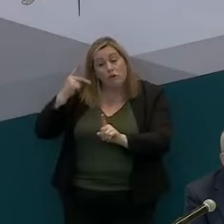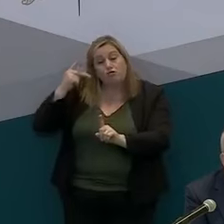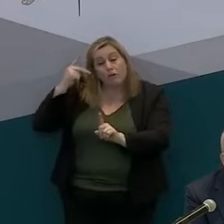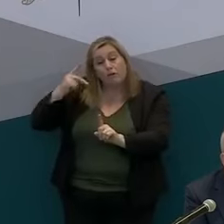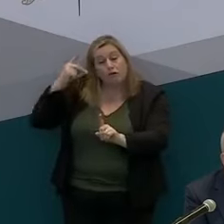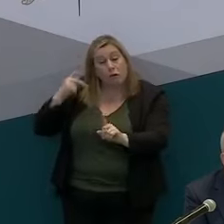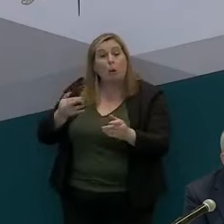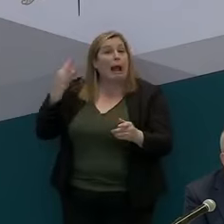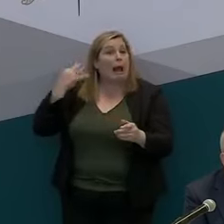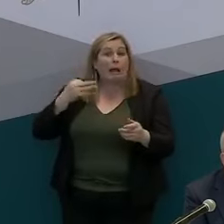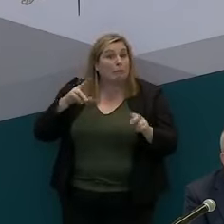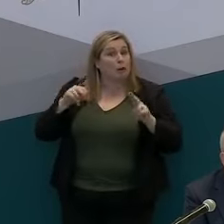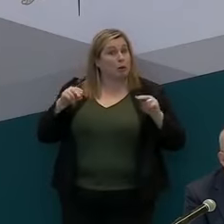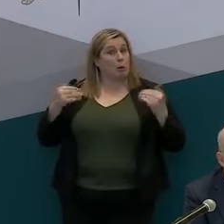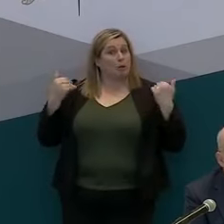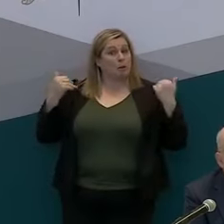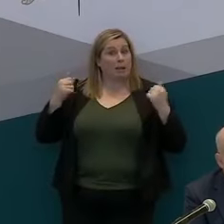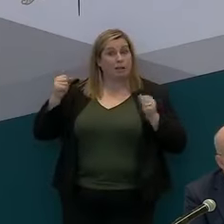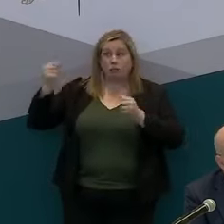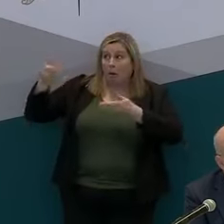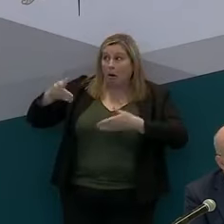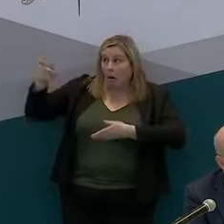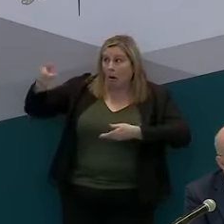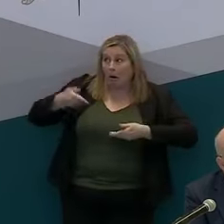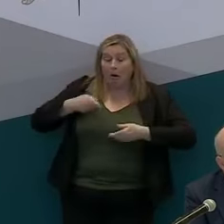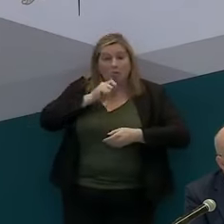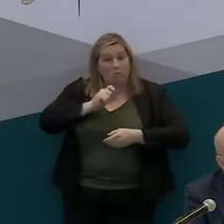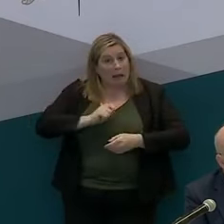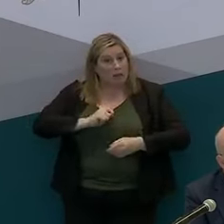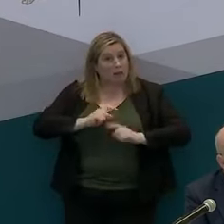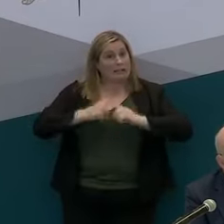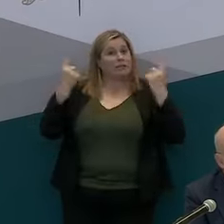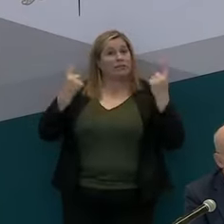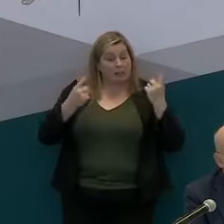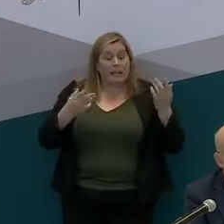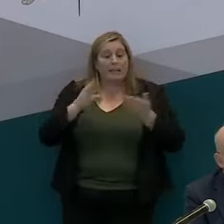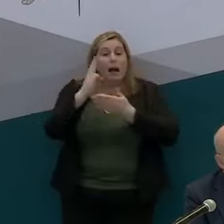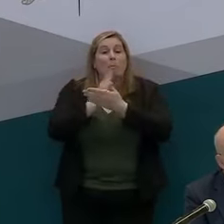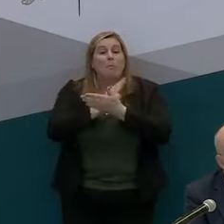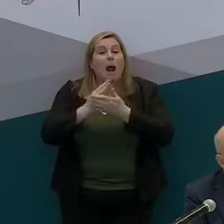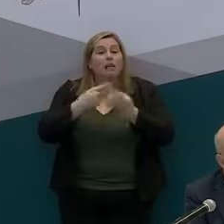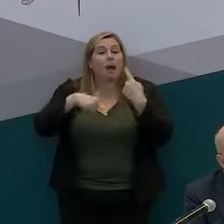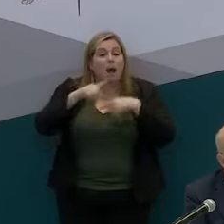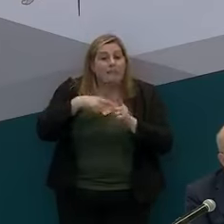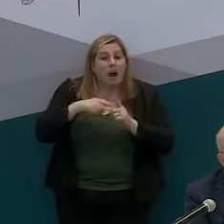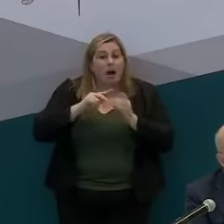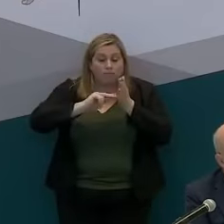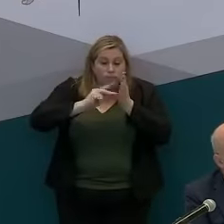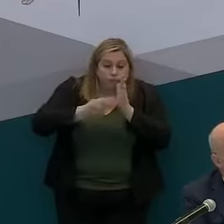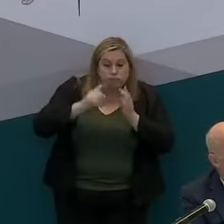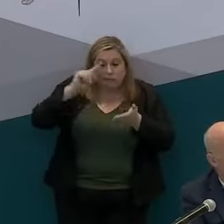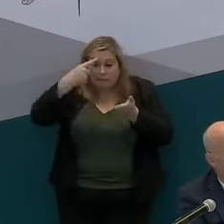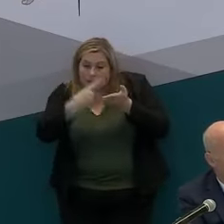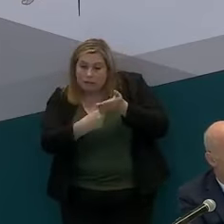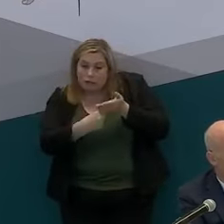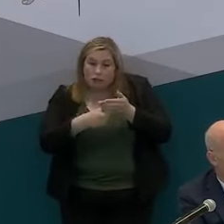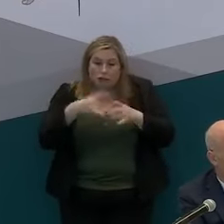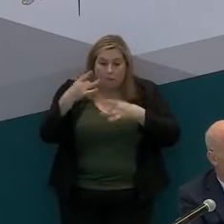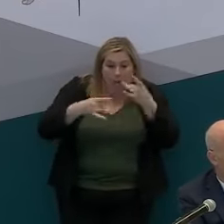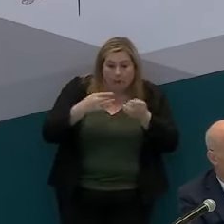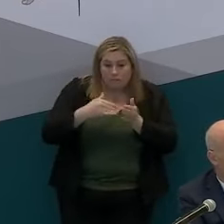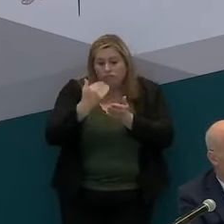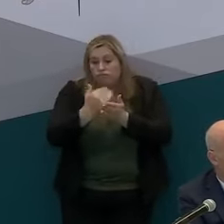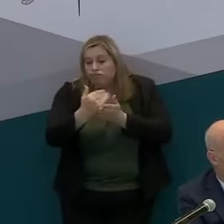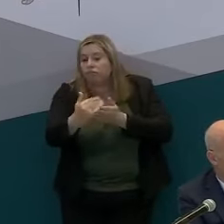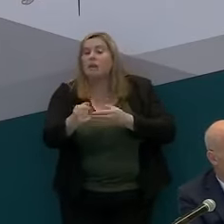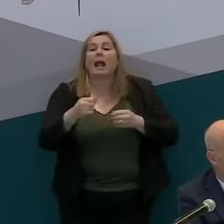all subject to change at any point in time. And as part of the package of measures, if I can call it that we're thinking about in terms of post-5th